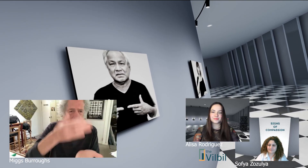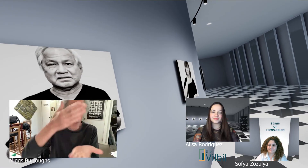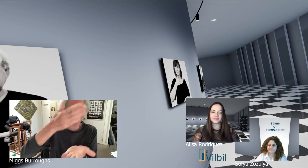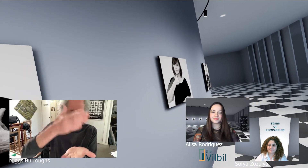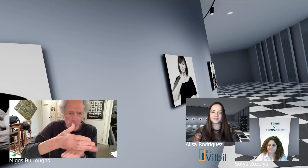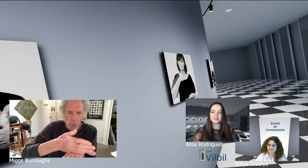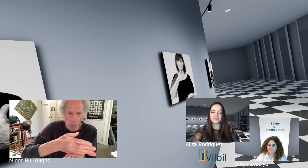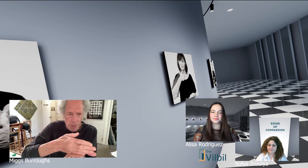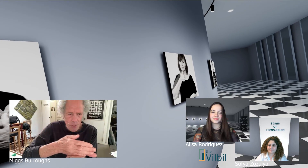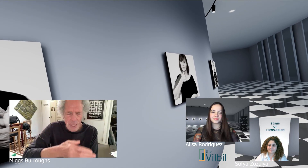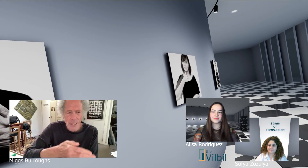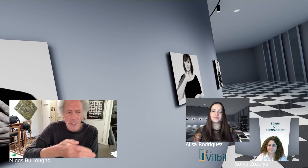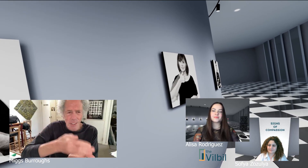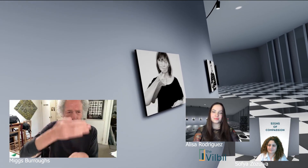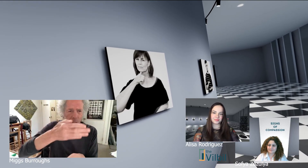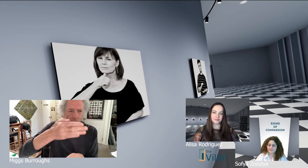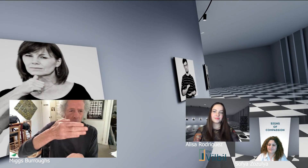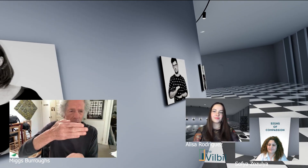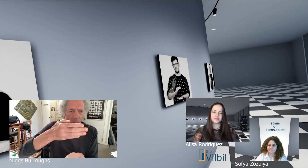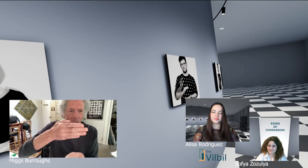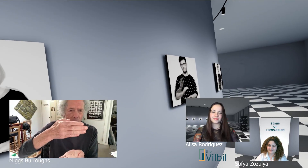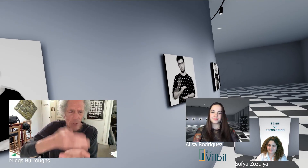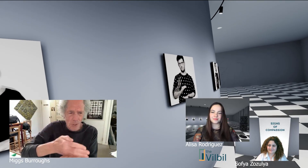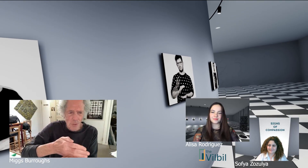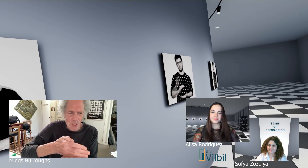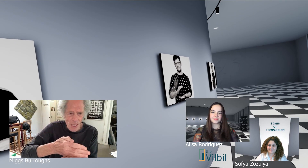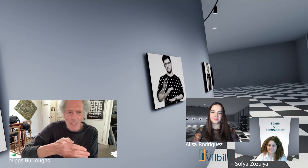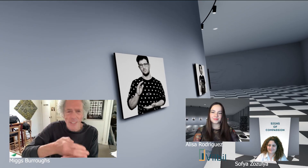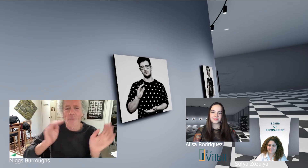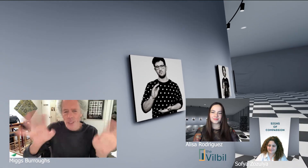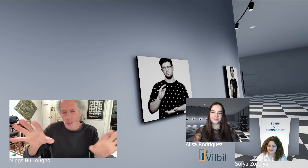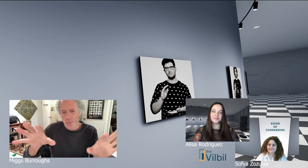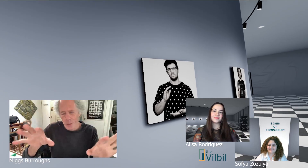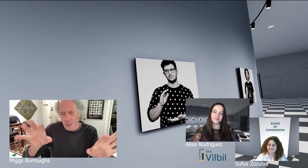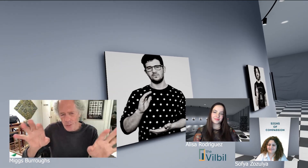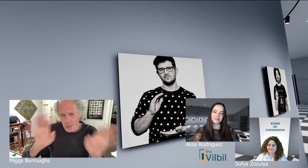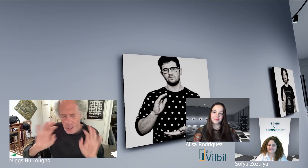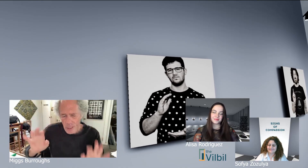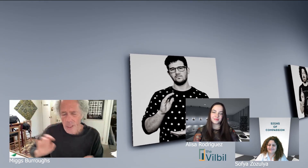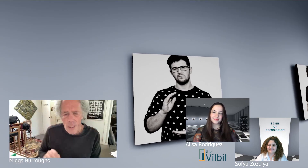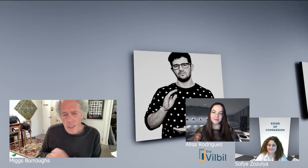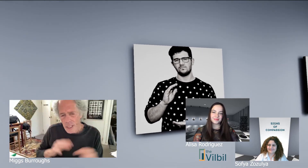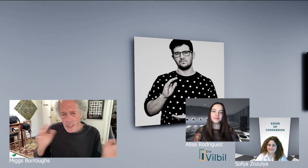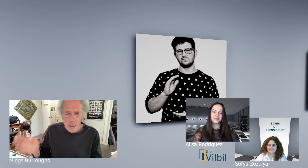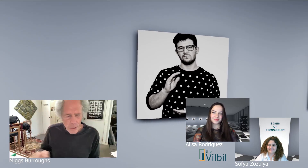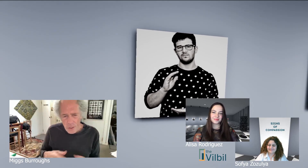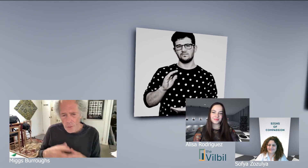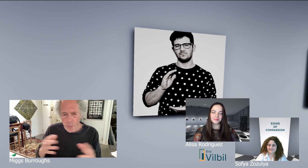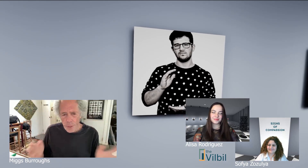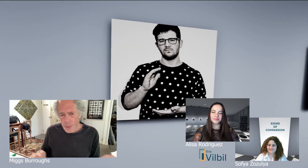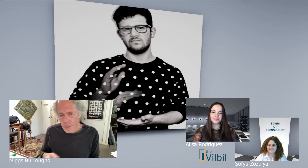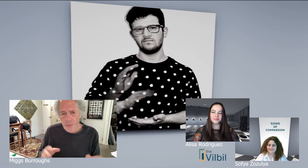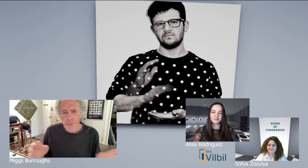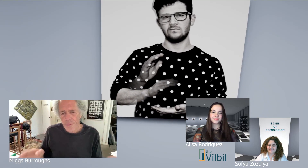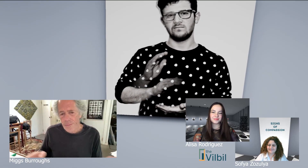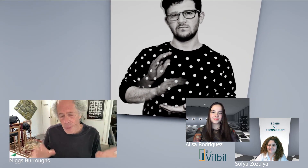so do this. And I'd say, picture 1 is this, picture 2 is that, and I would take their pictures. And I did this over a period of